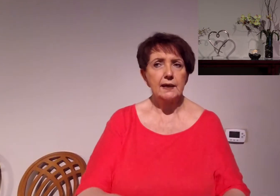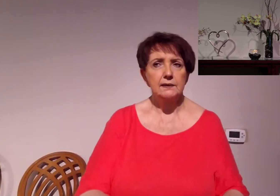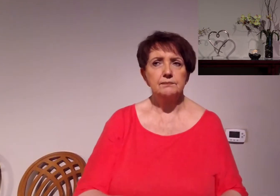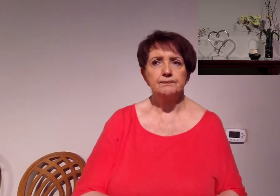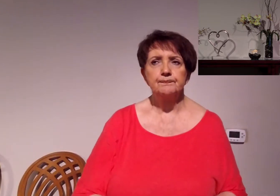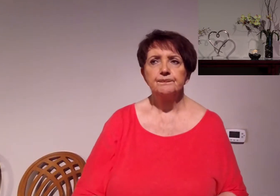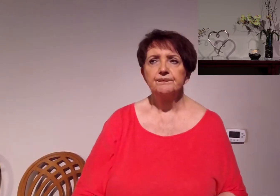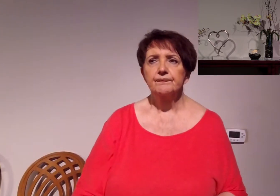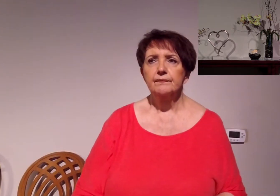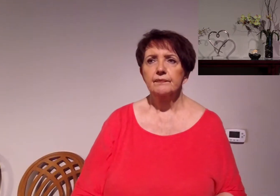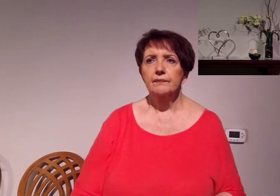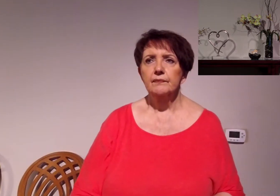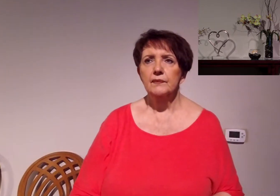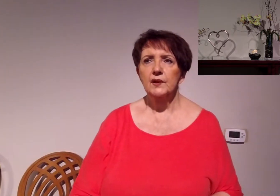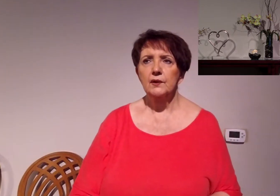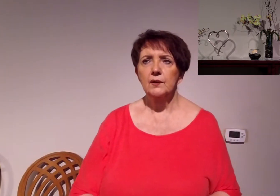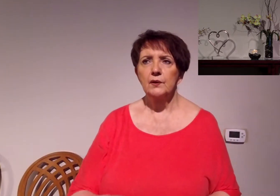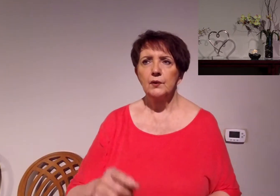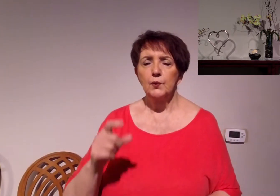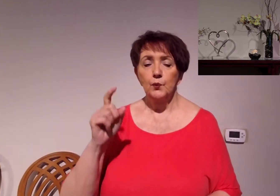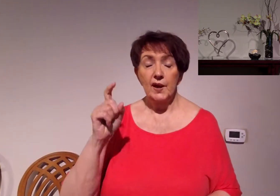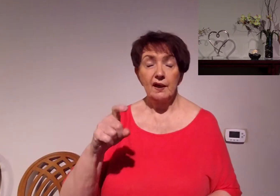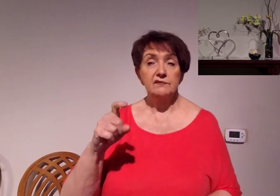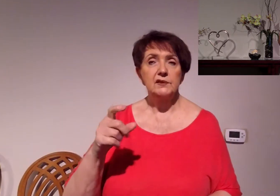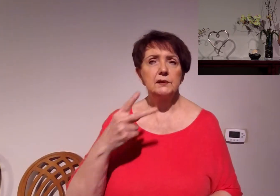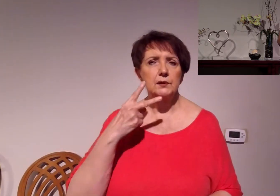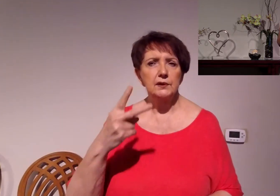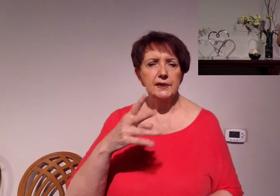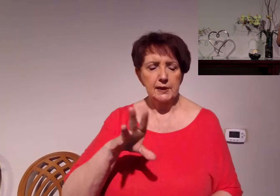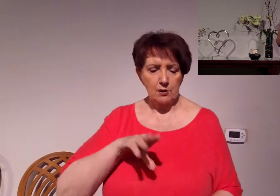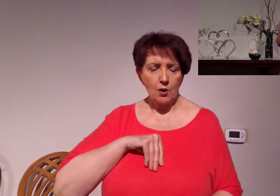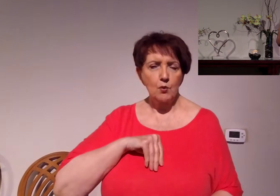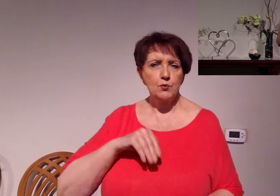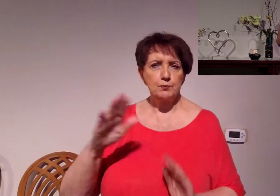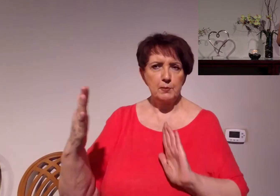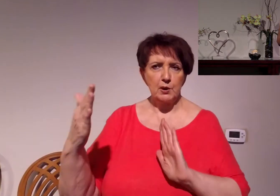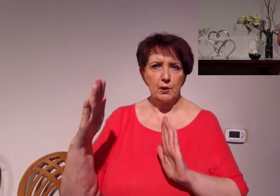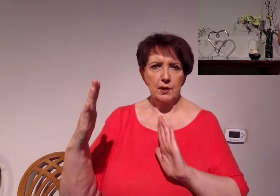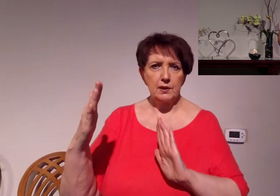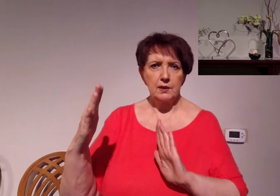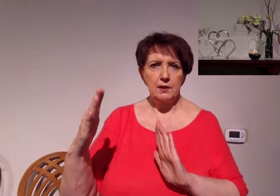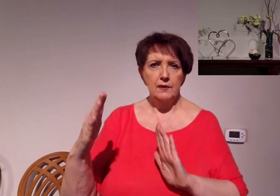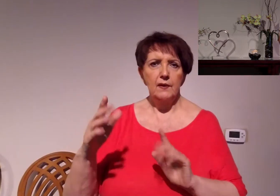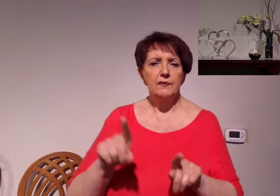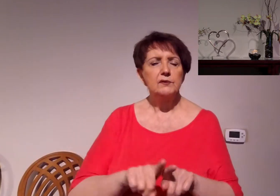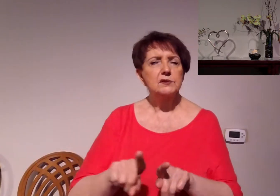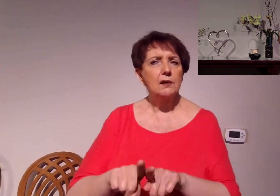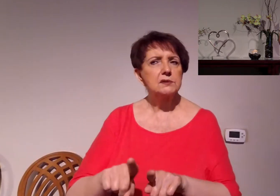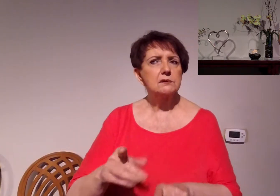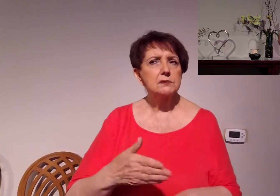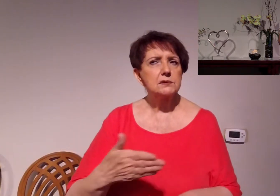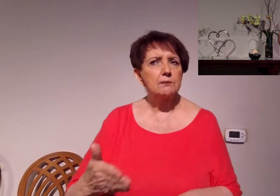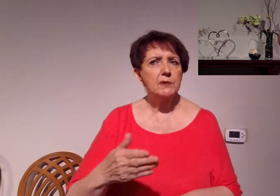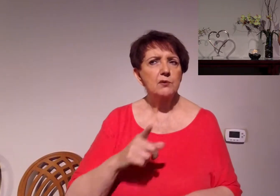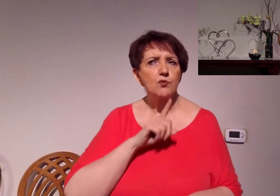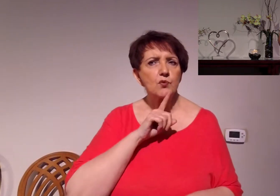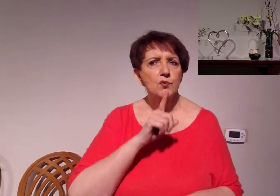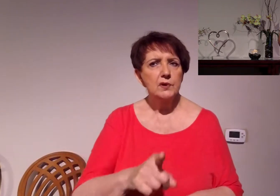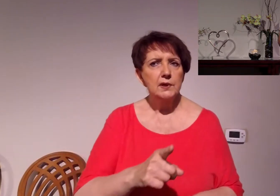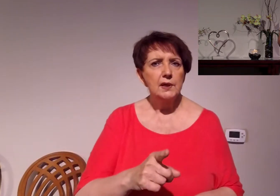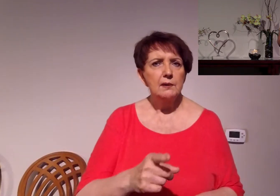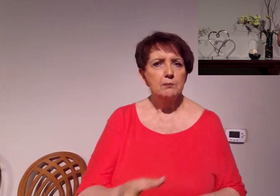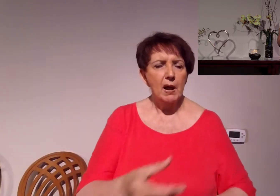And so while we have to look in our own mirror, there's also something really,